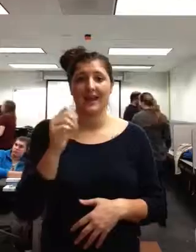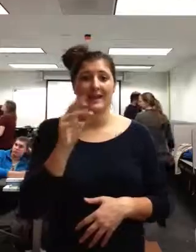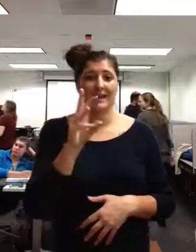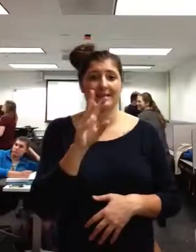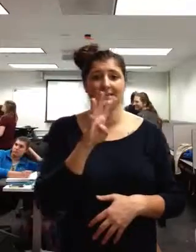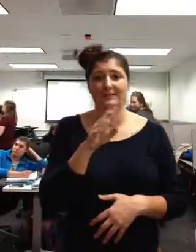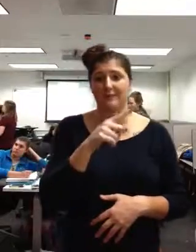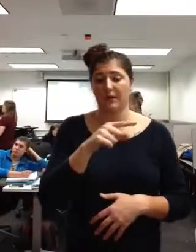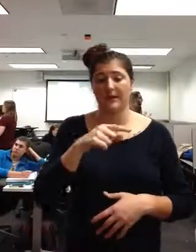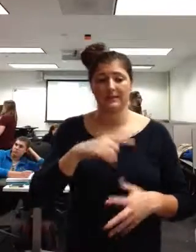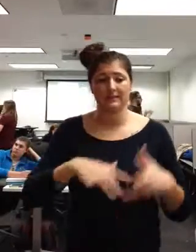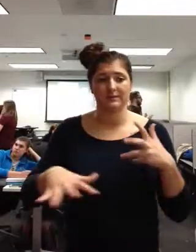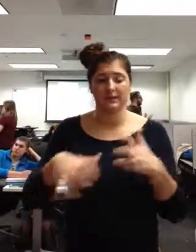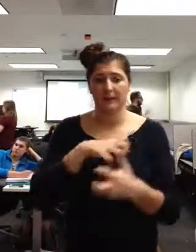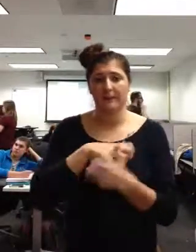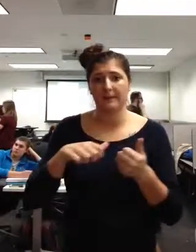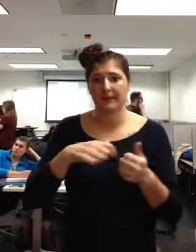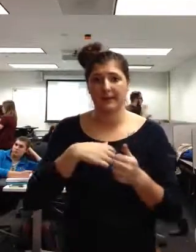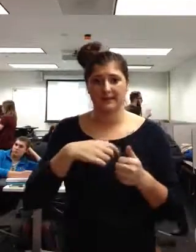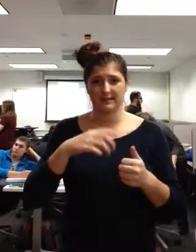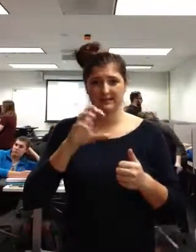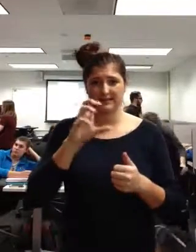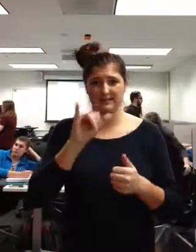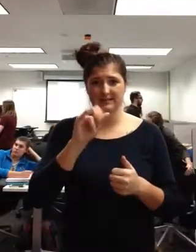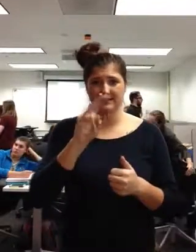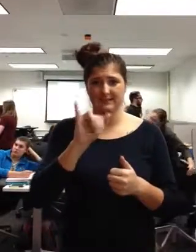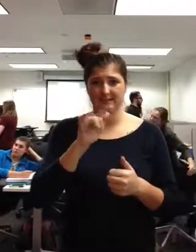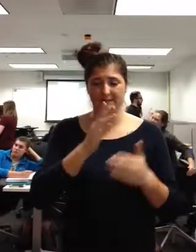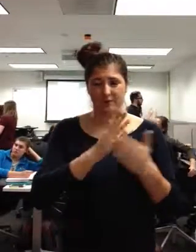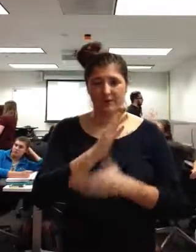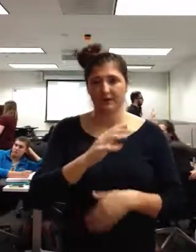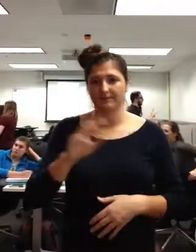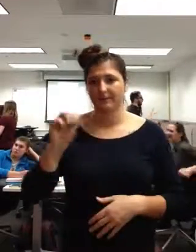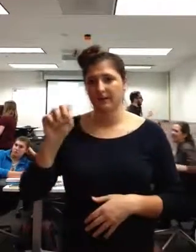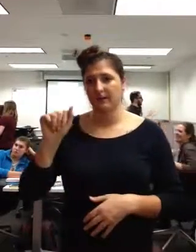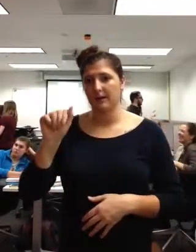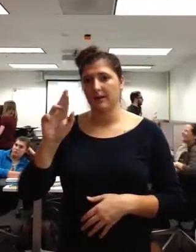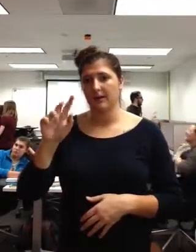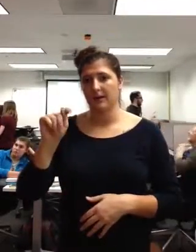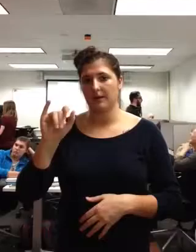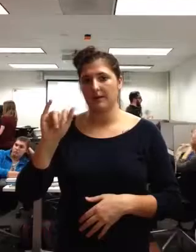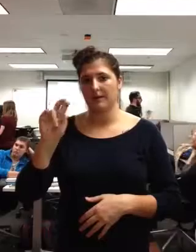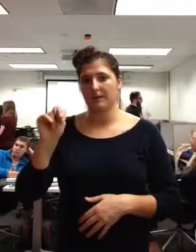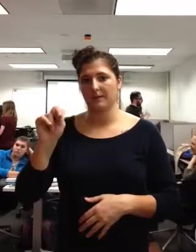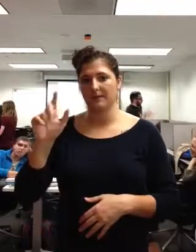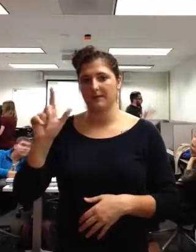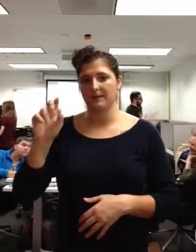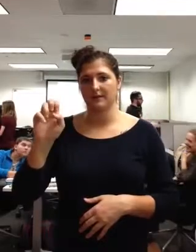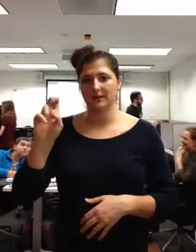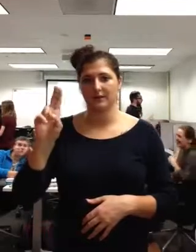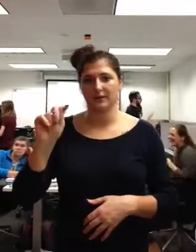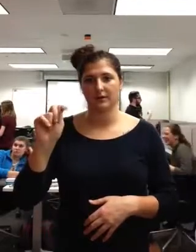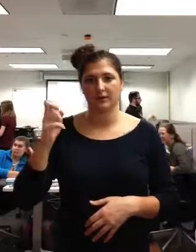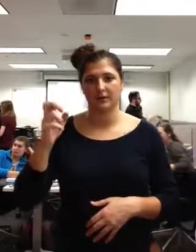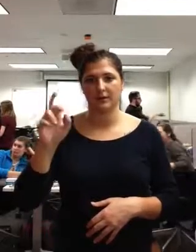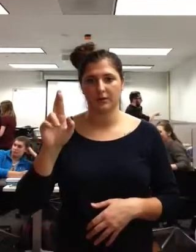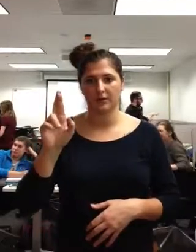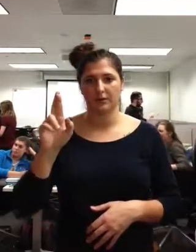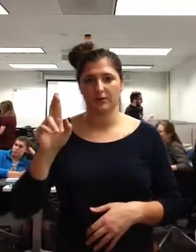segregation. Martin Luther King Jr. and the other movement leaders were nearly all evangelical clergy, bringing the style and